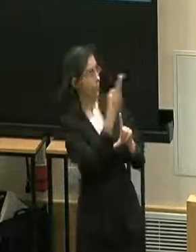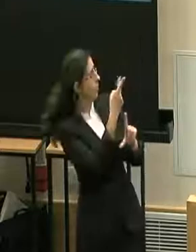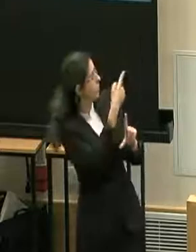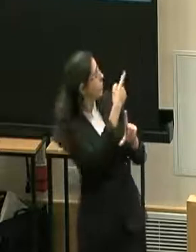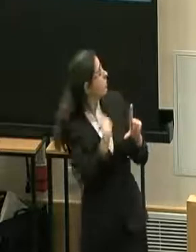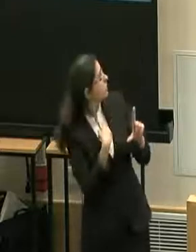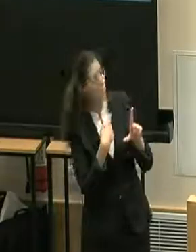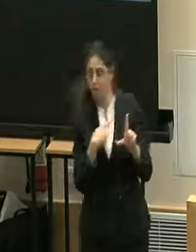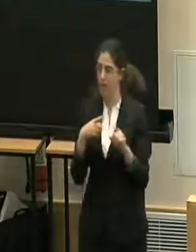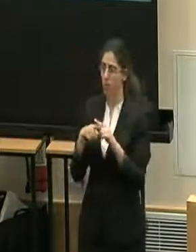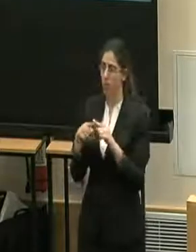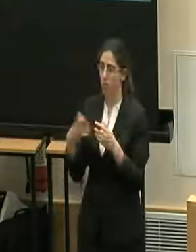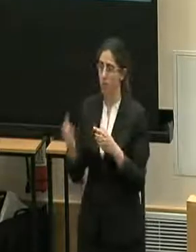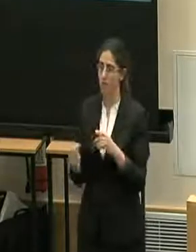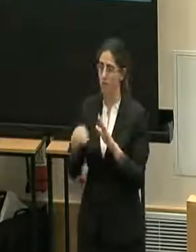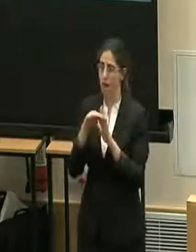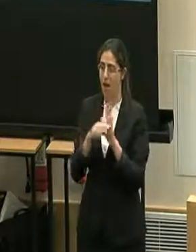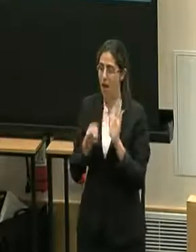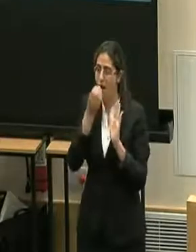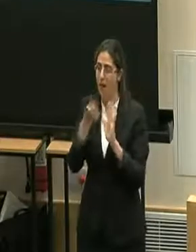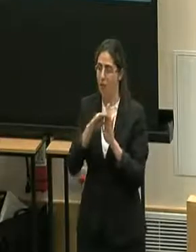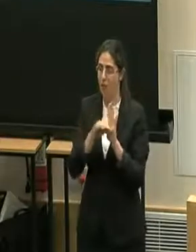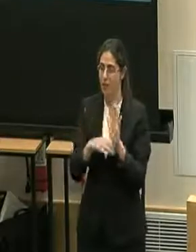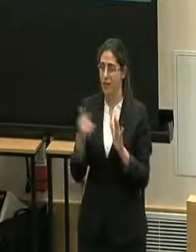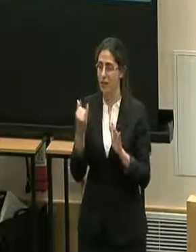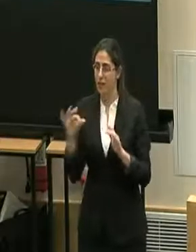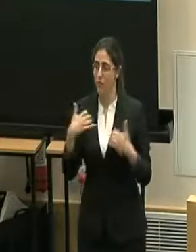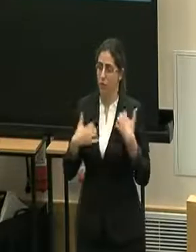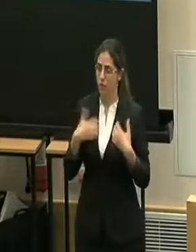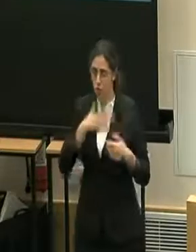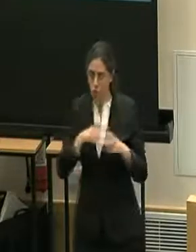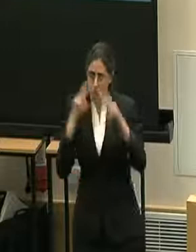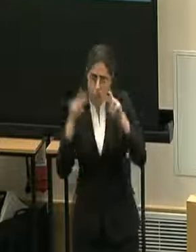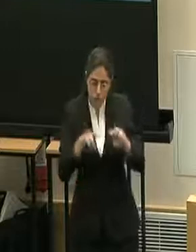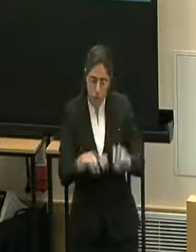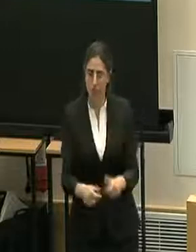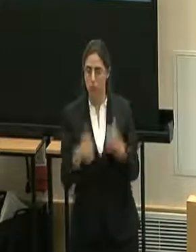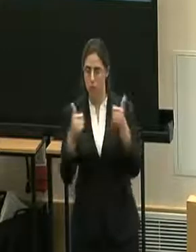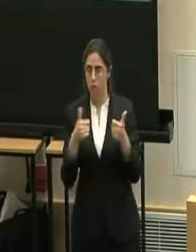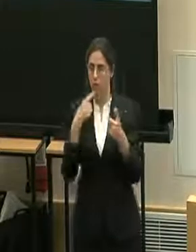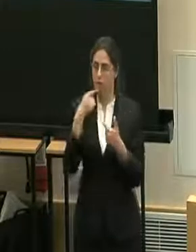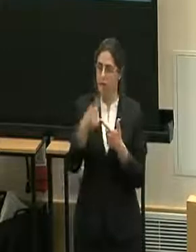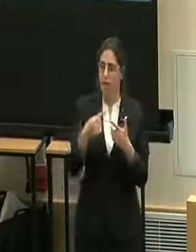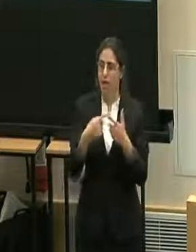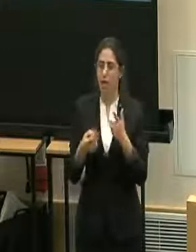a series of arguments, if one were to be interested in pursuing them. Namely, to argue